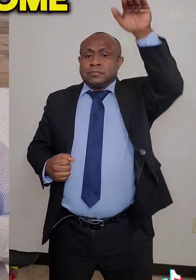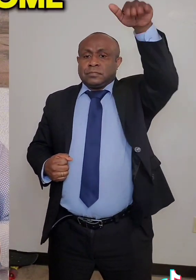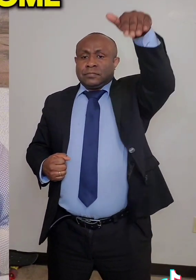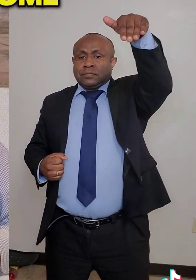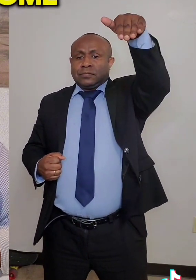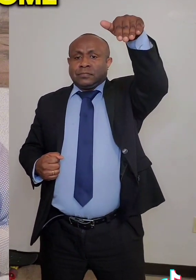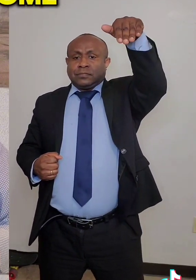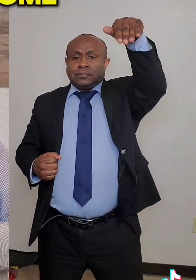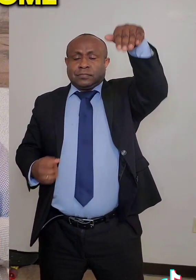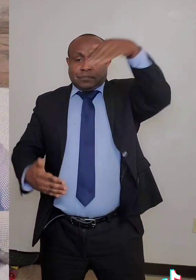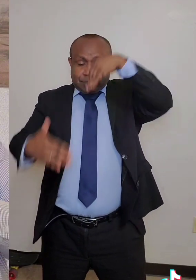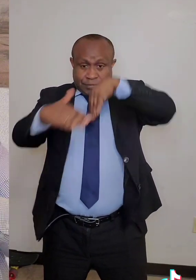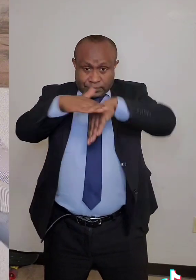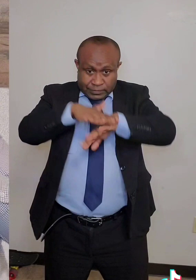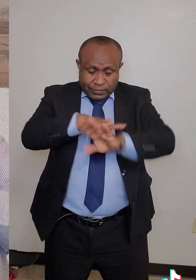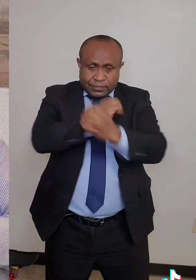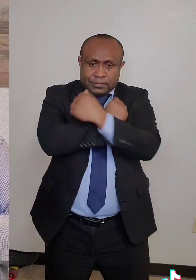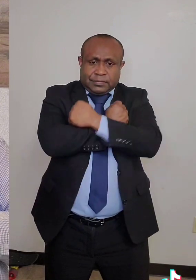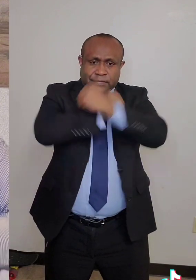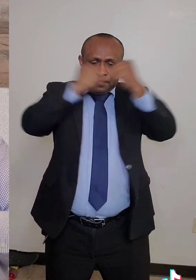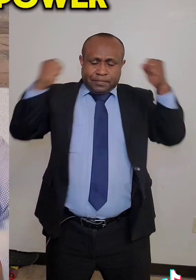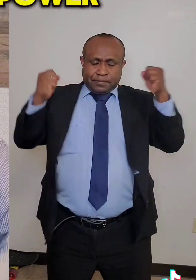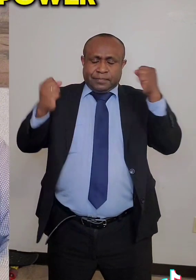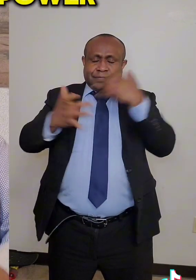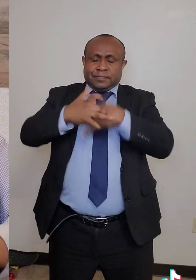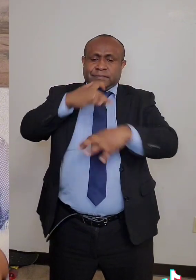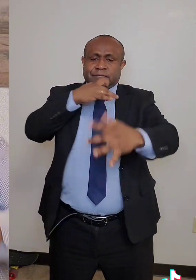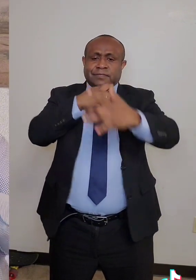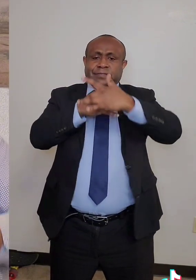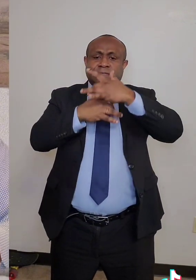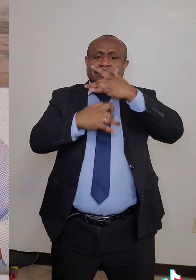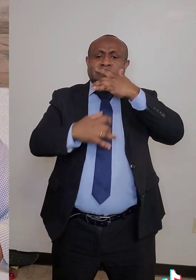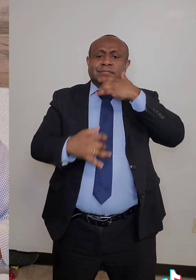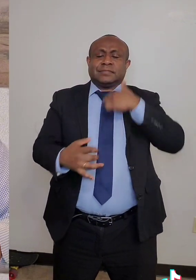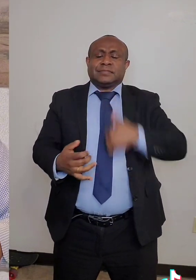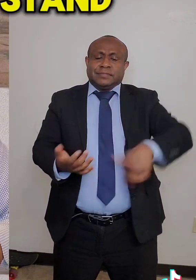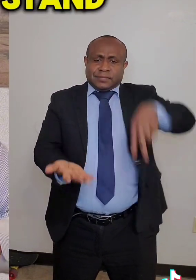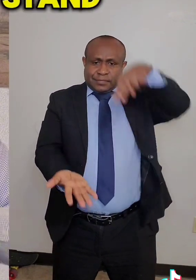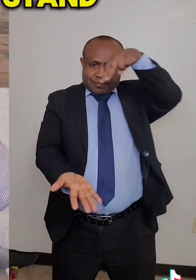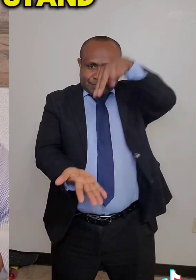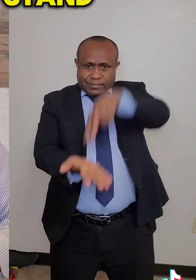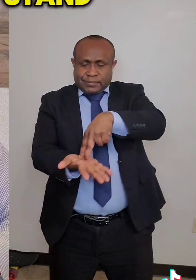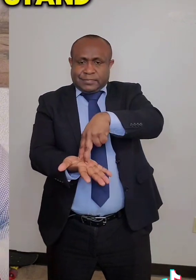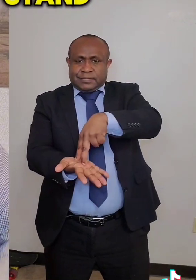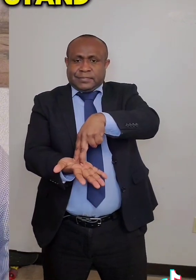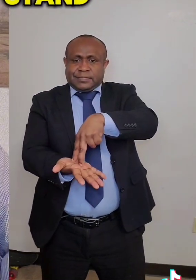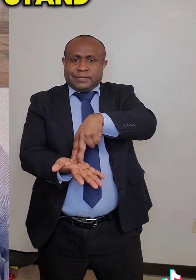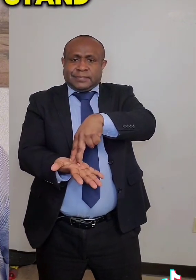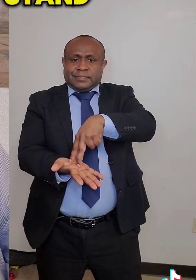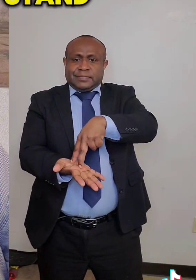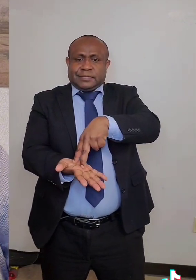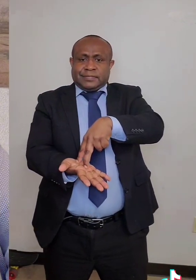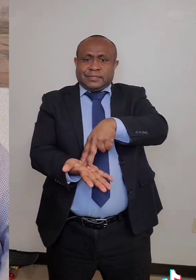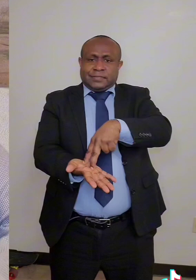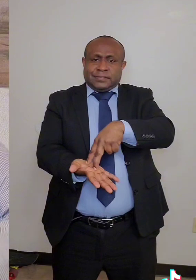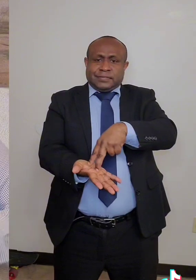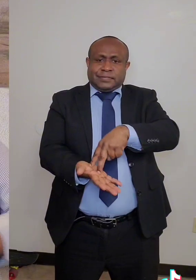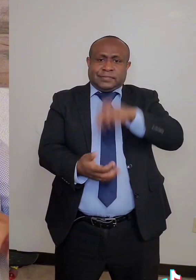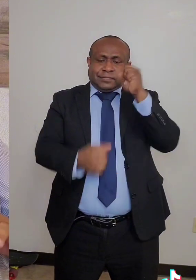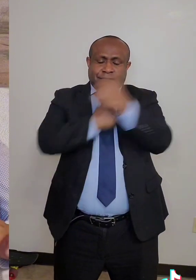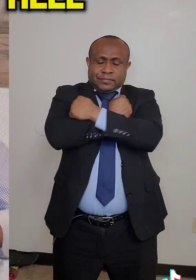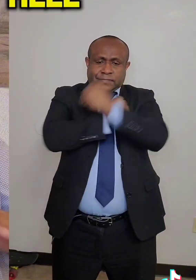me home. Here in the power of Christ I'll stand.